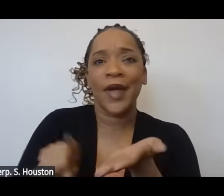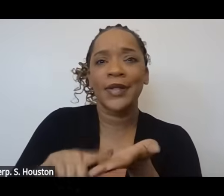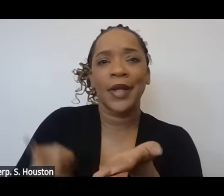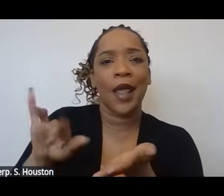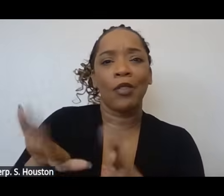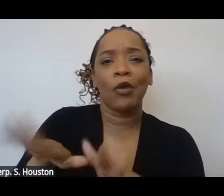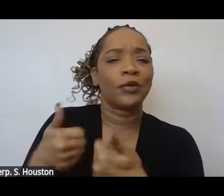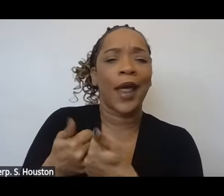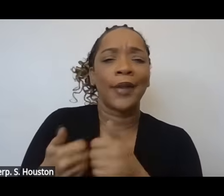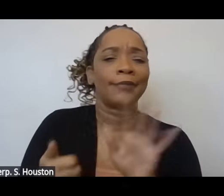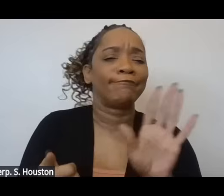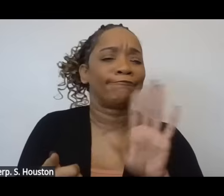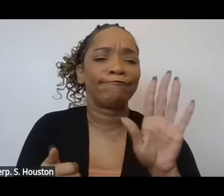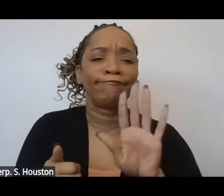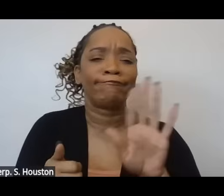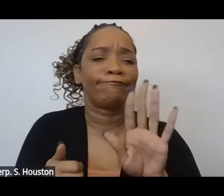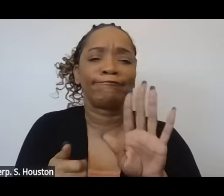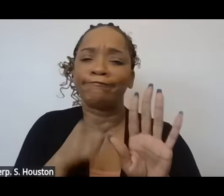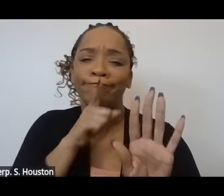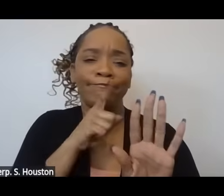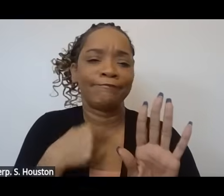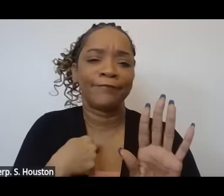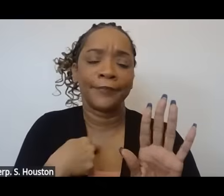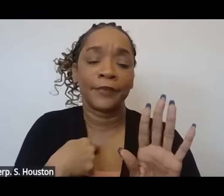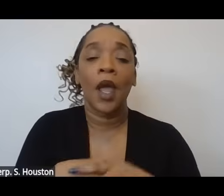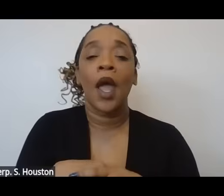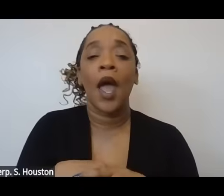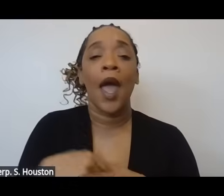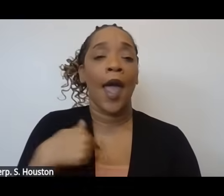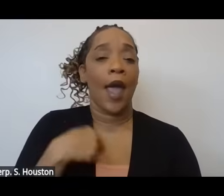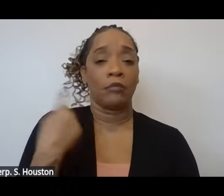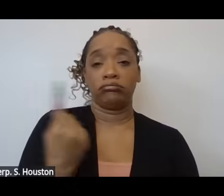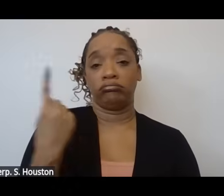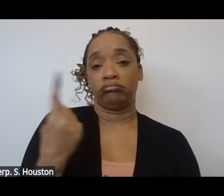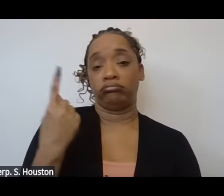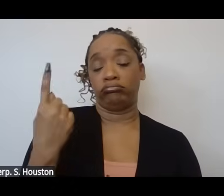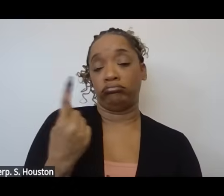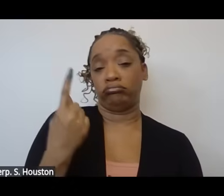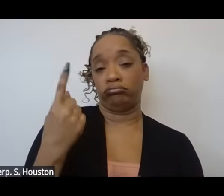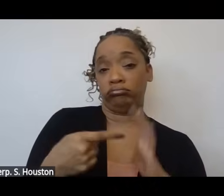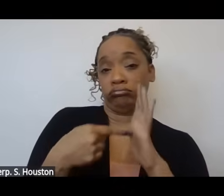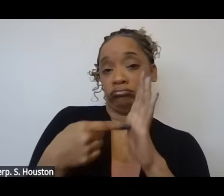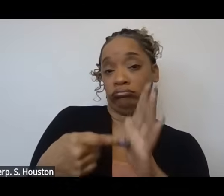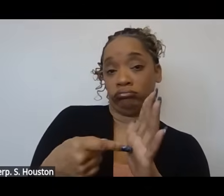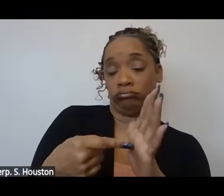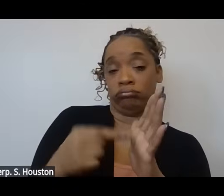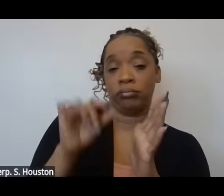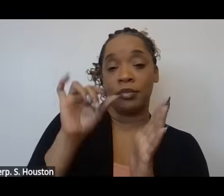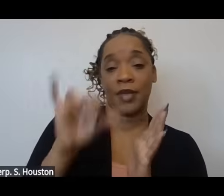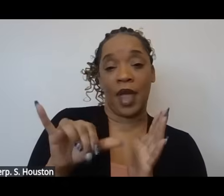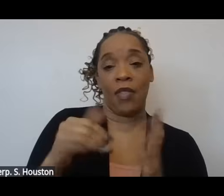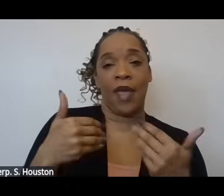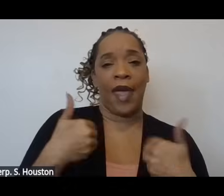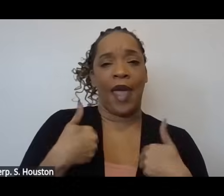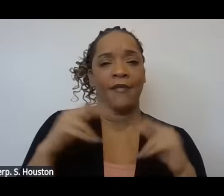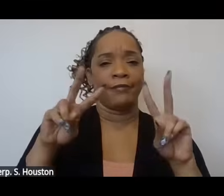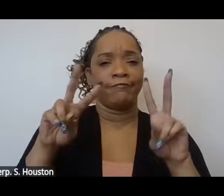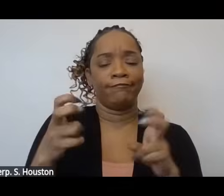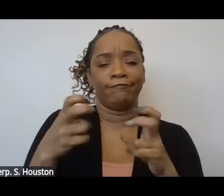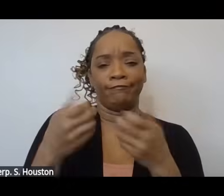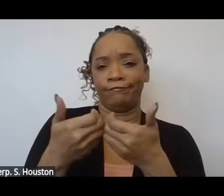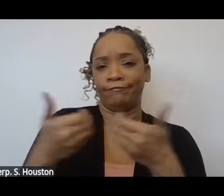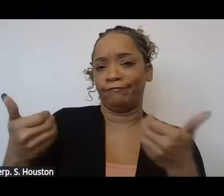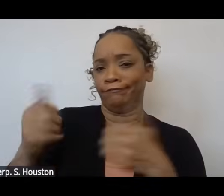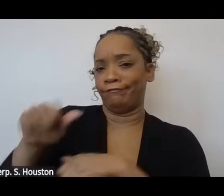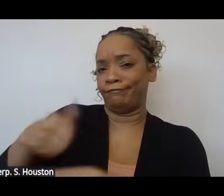I'm saying here today. I'm merely pointing out that there's a carve out for the time frame here, and I'm looking right